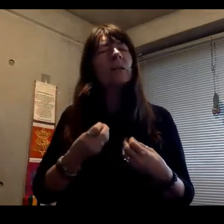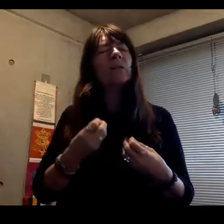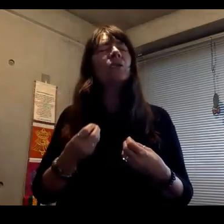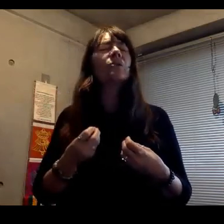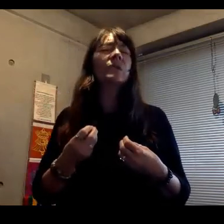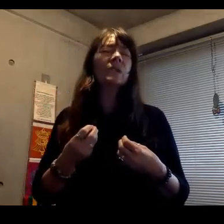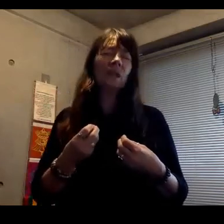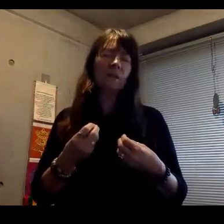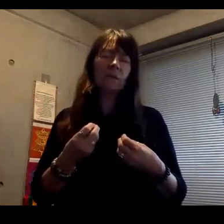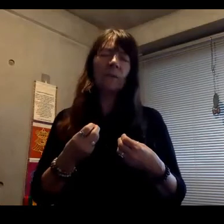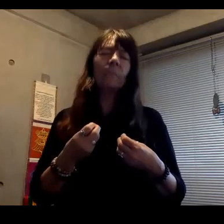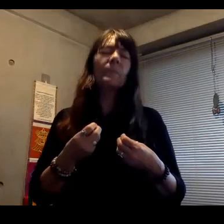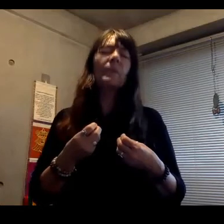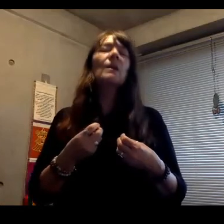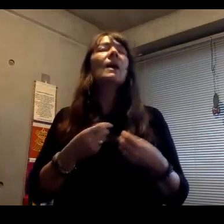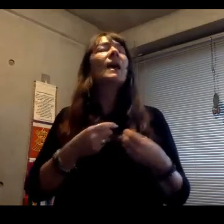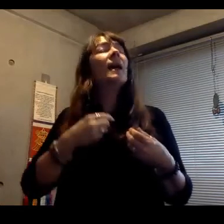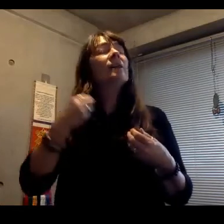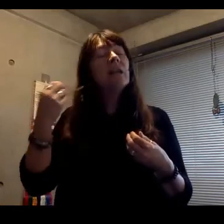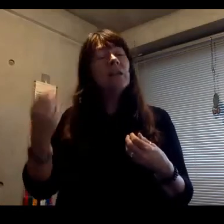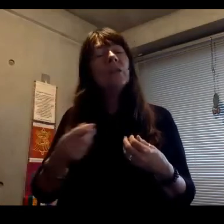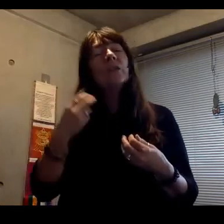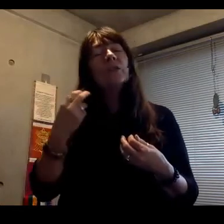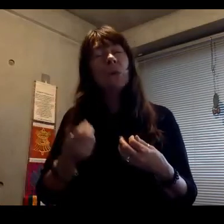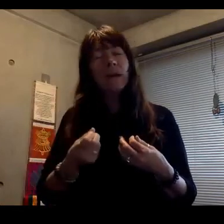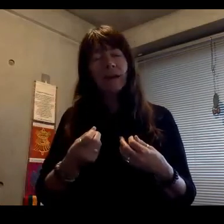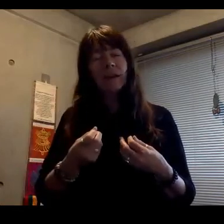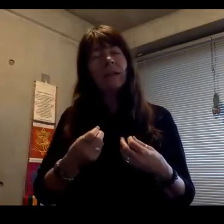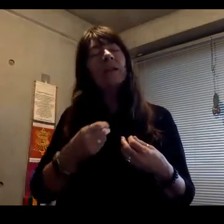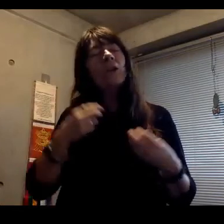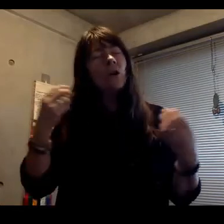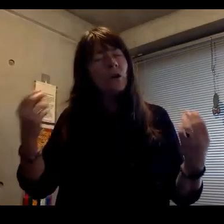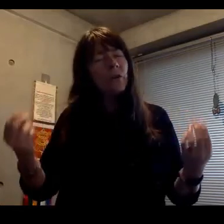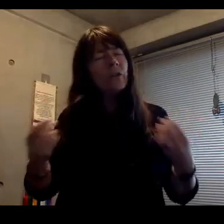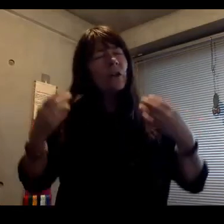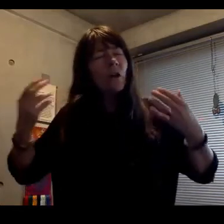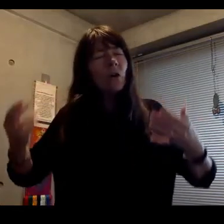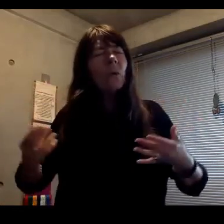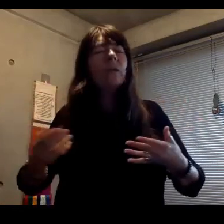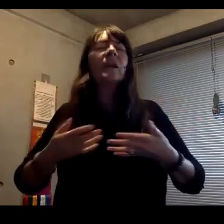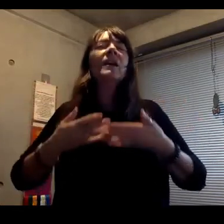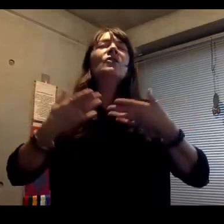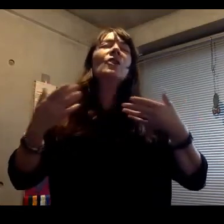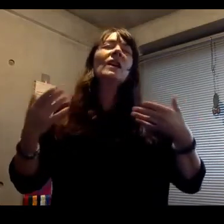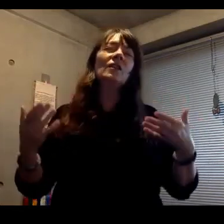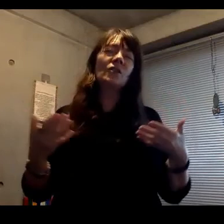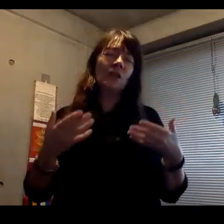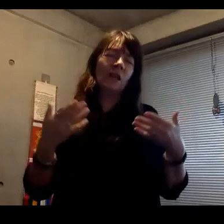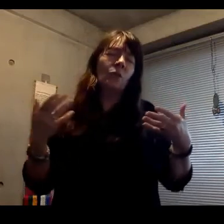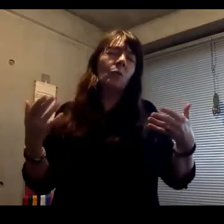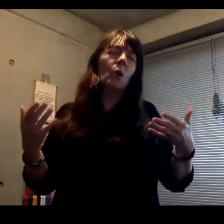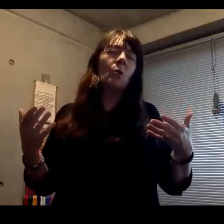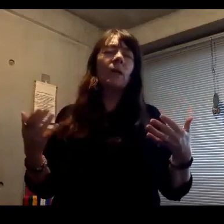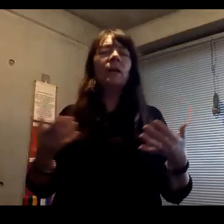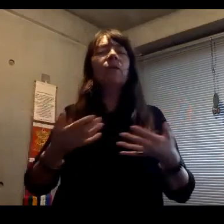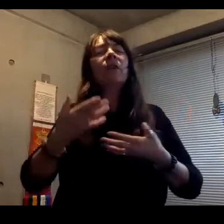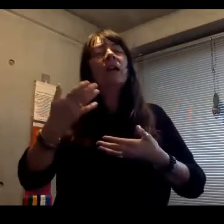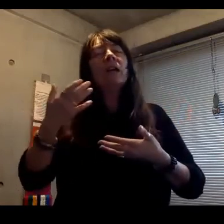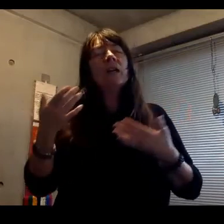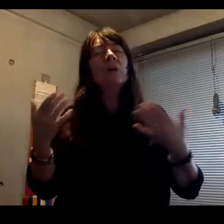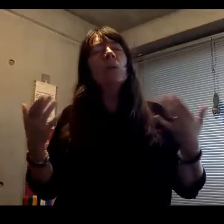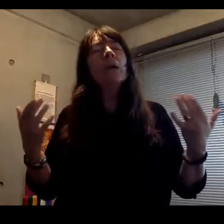different messages received. And in this way, your earth is always changing,